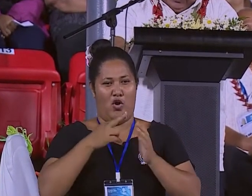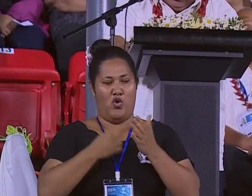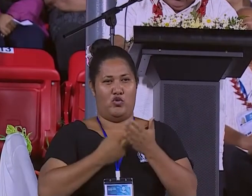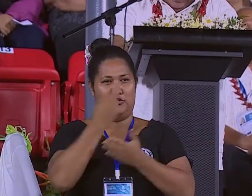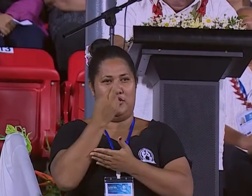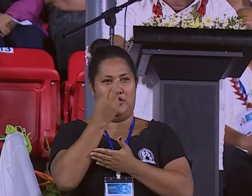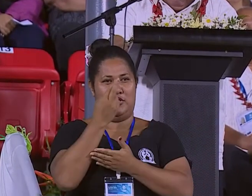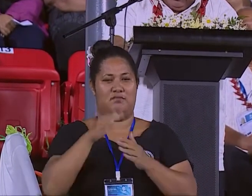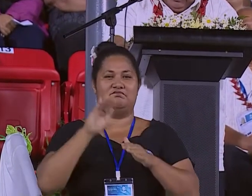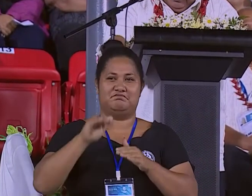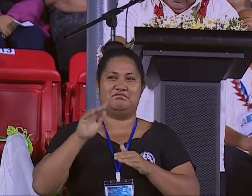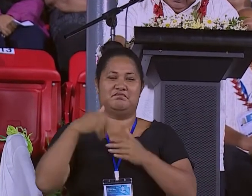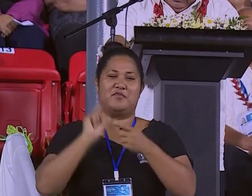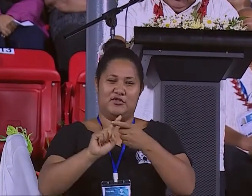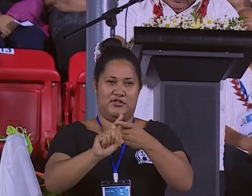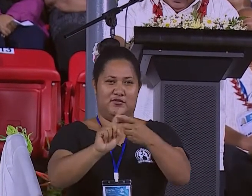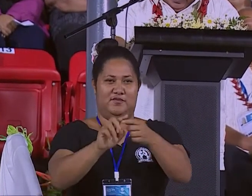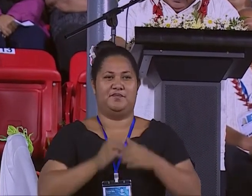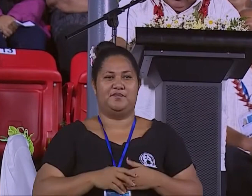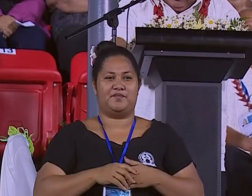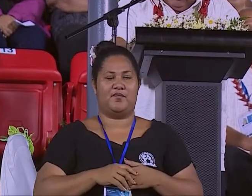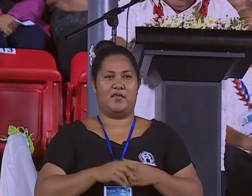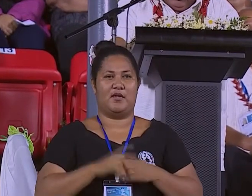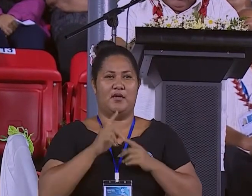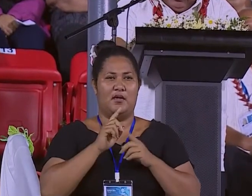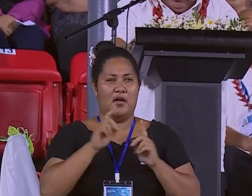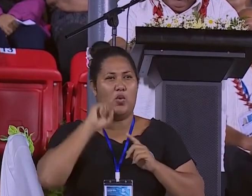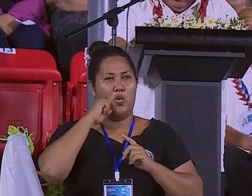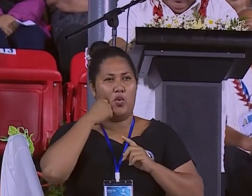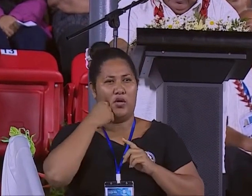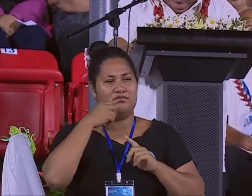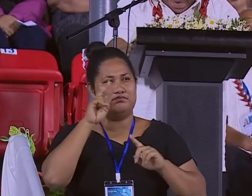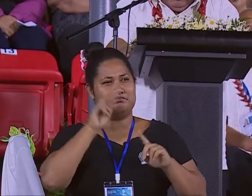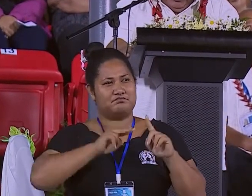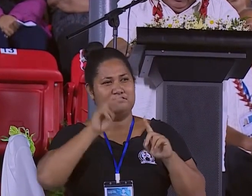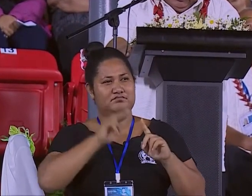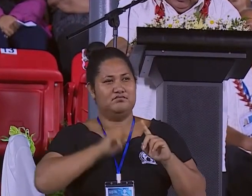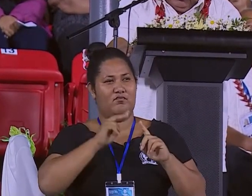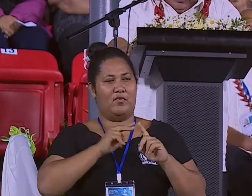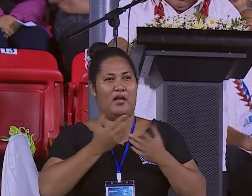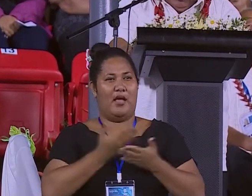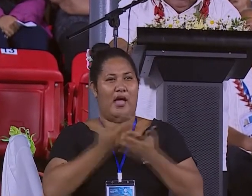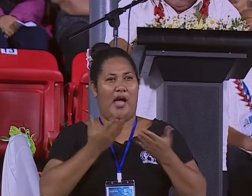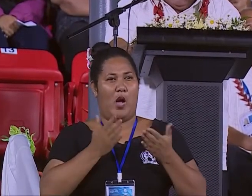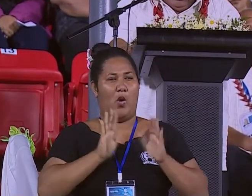for generations. They are a demonstration of